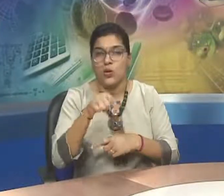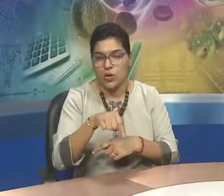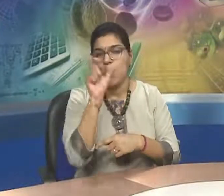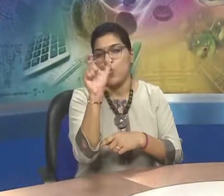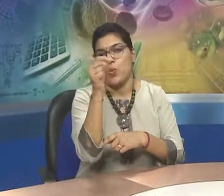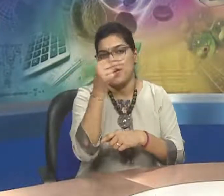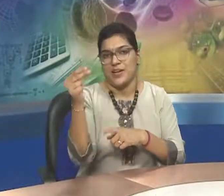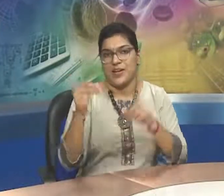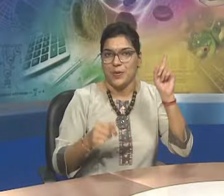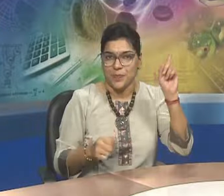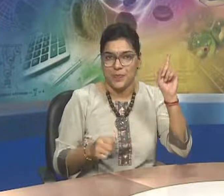materialistic things.